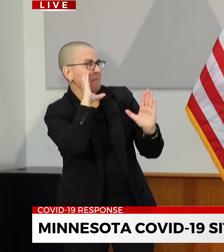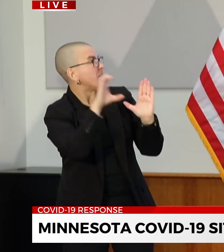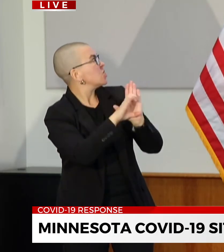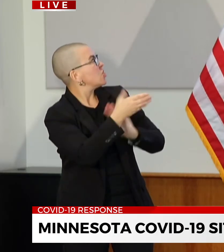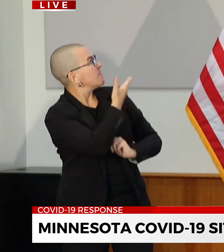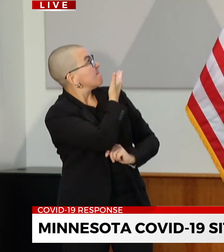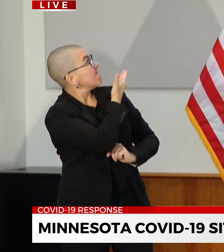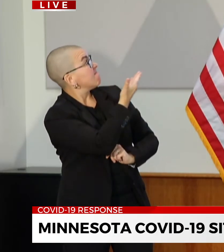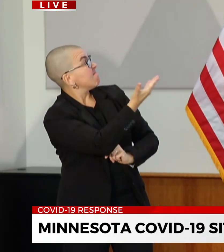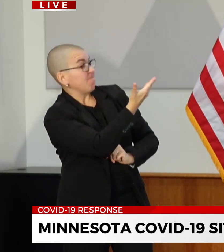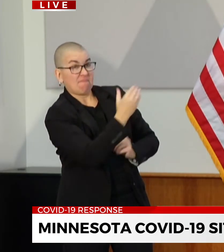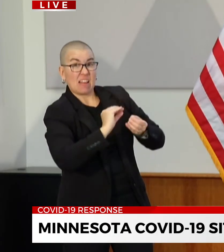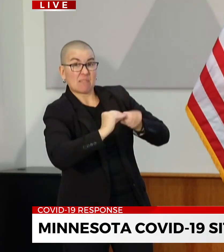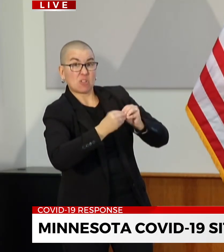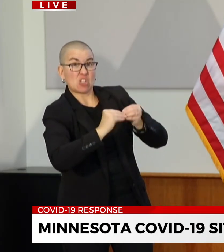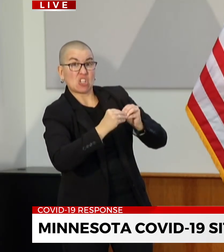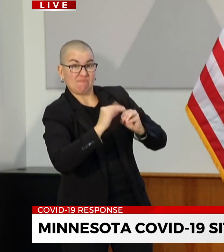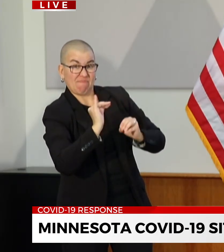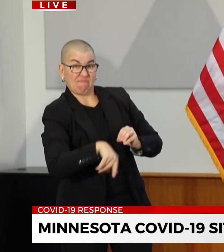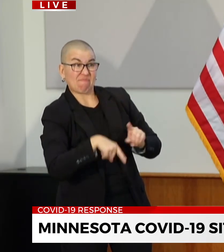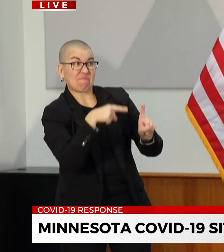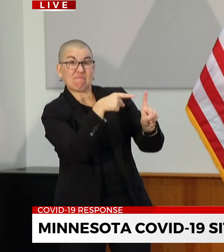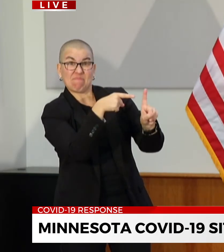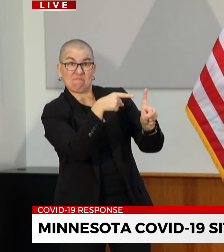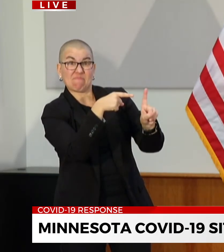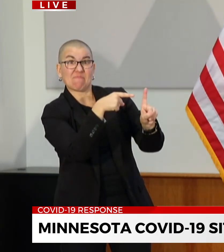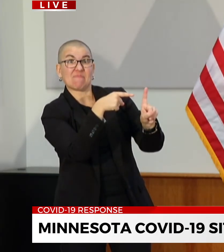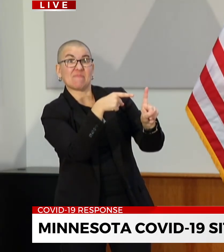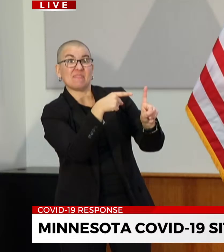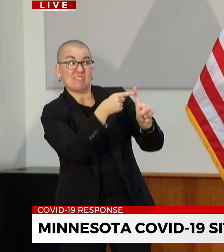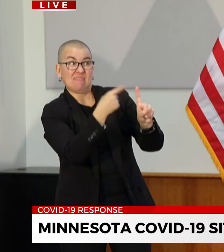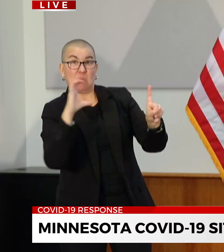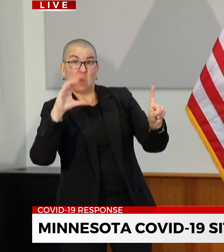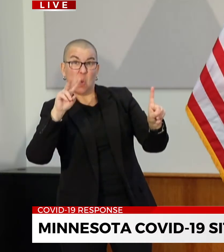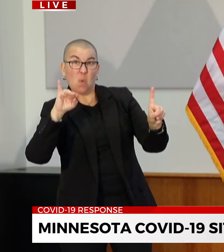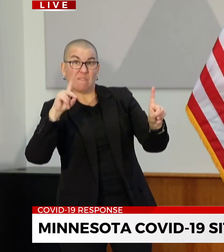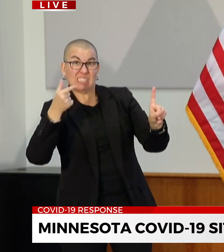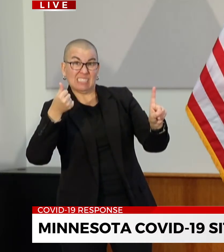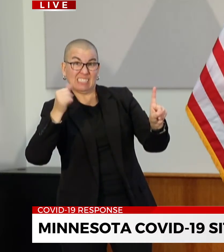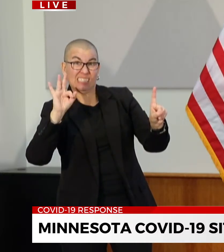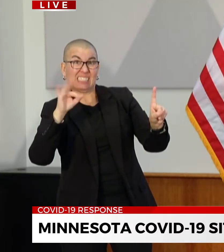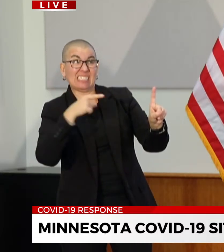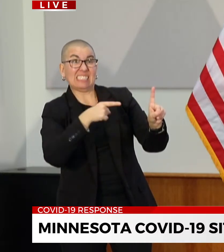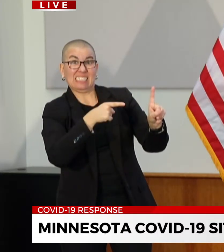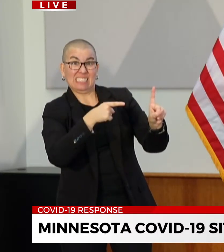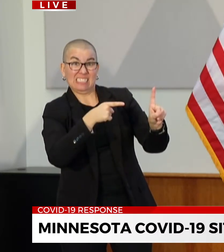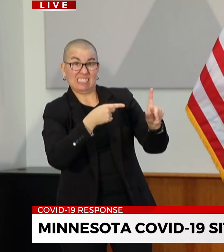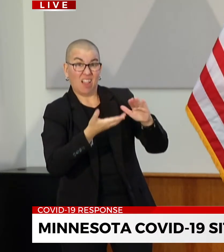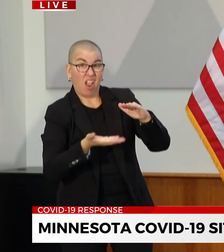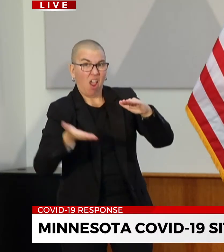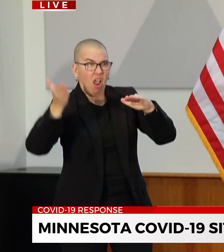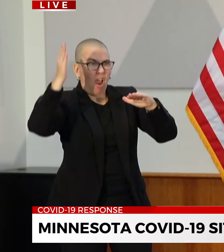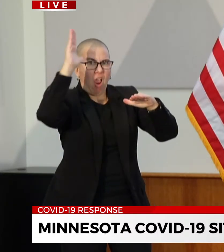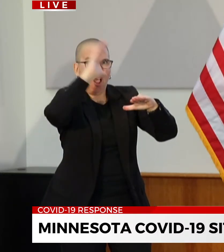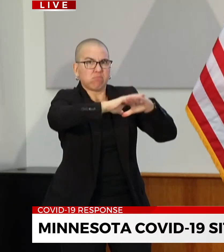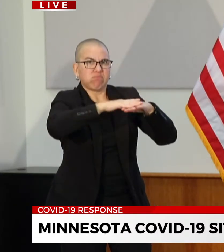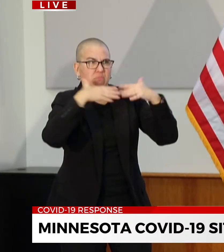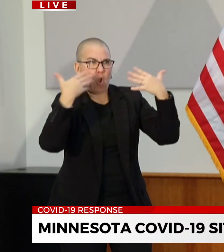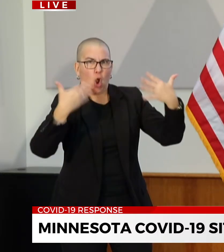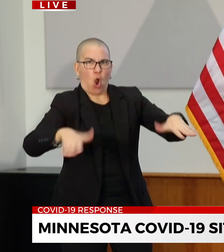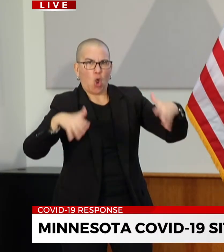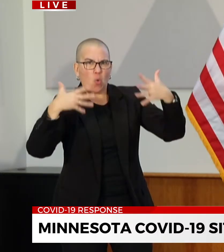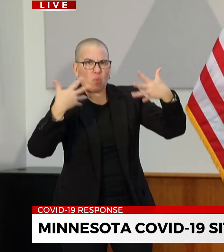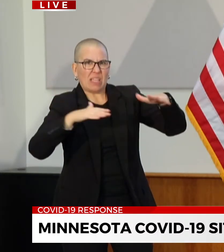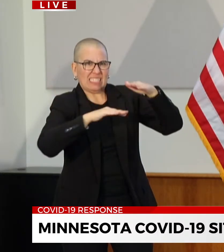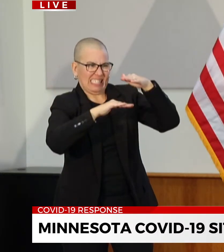in the hospital needing from COVID is coming on top of an already quite full and busy